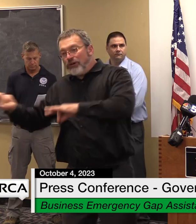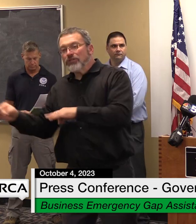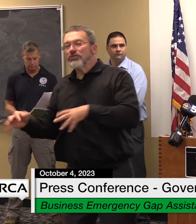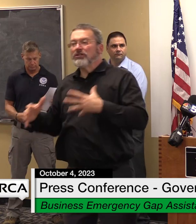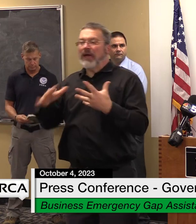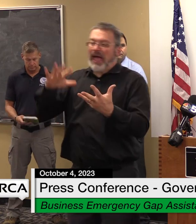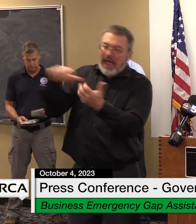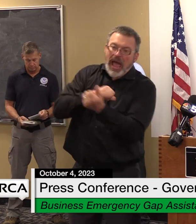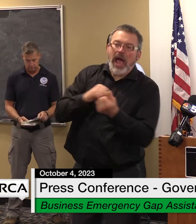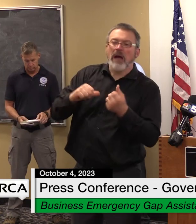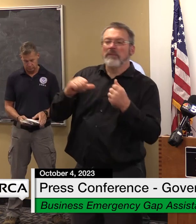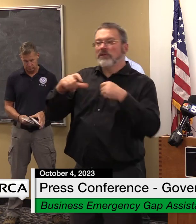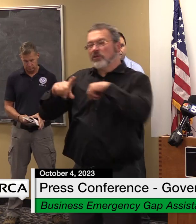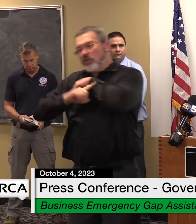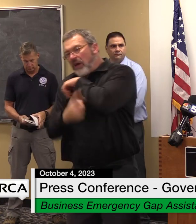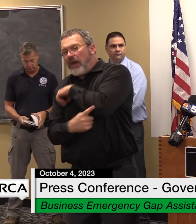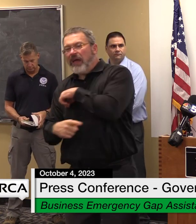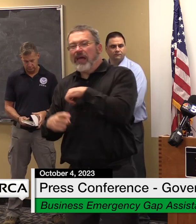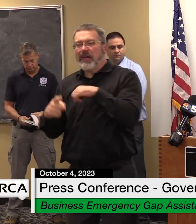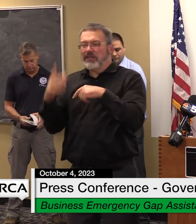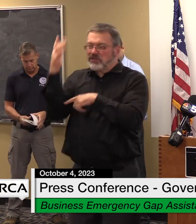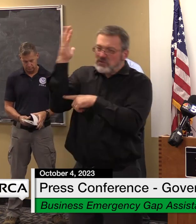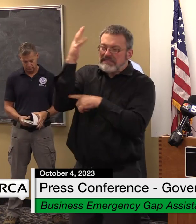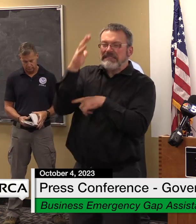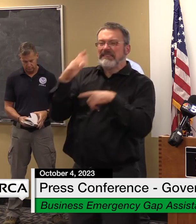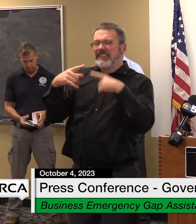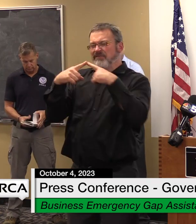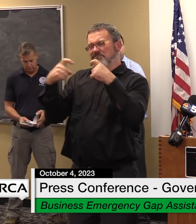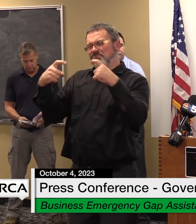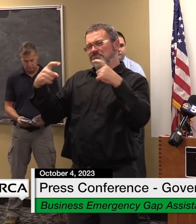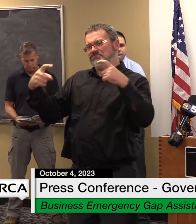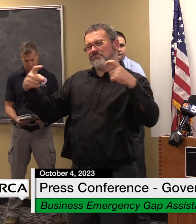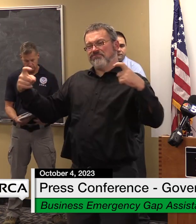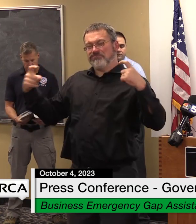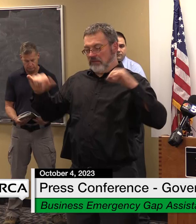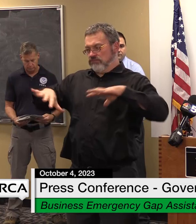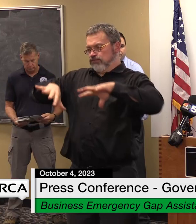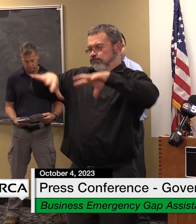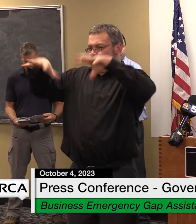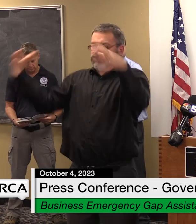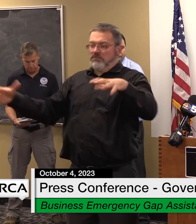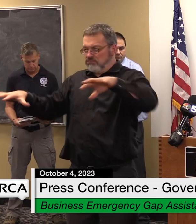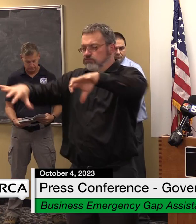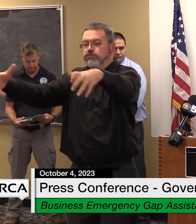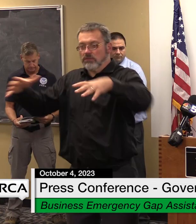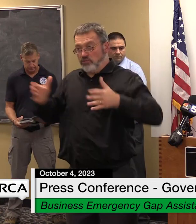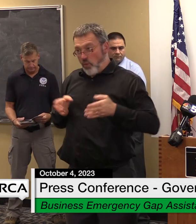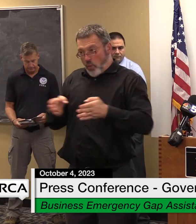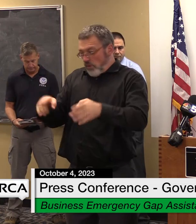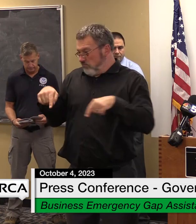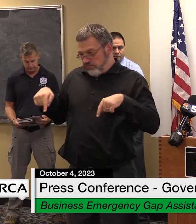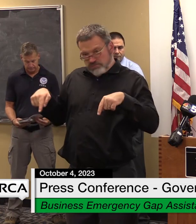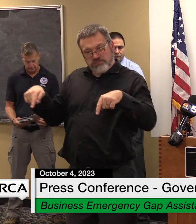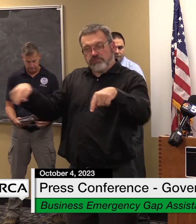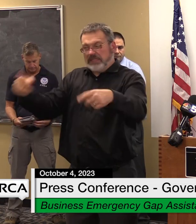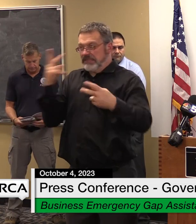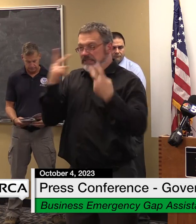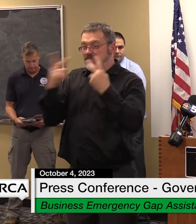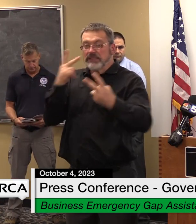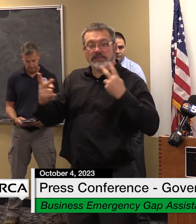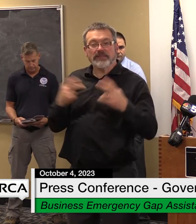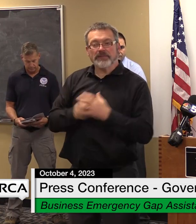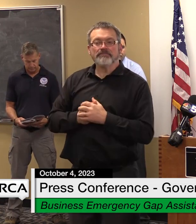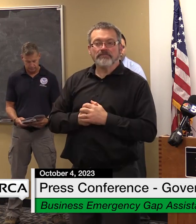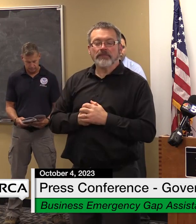of trash and organic material that washed away and was deposited in different locations by the floodwaters. From the